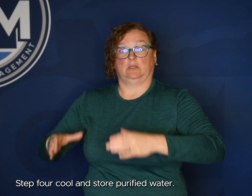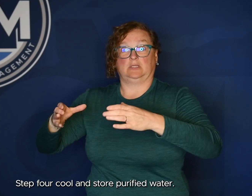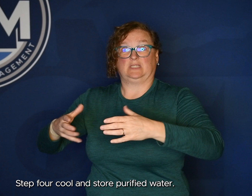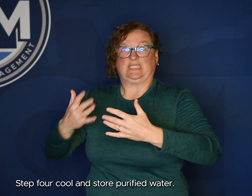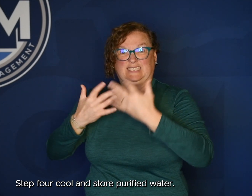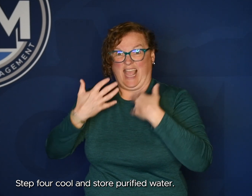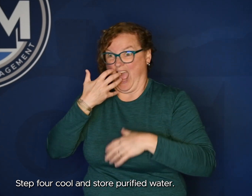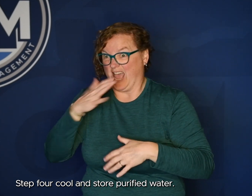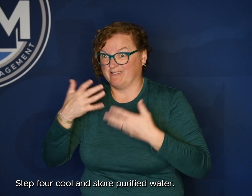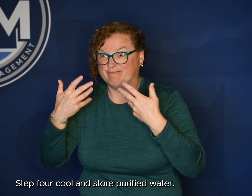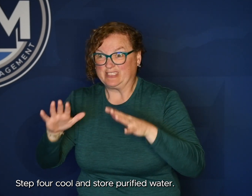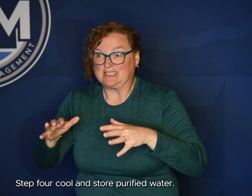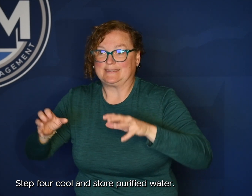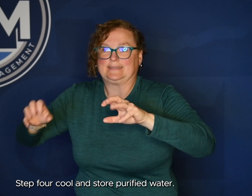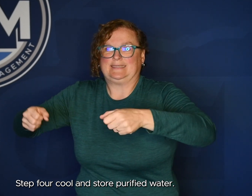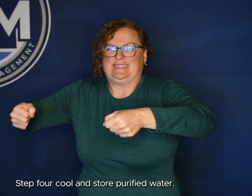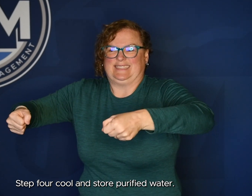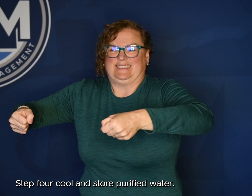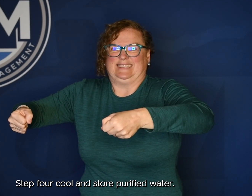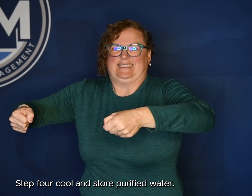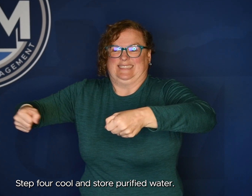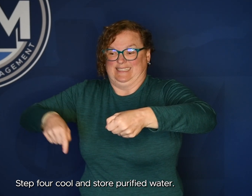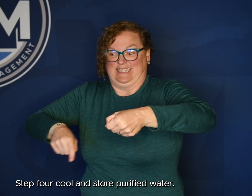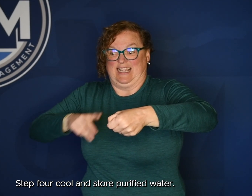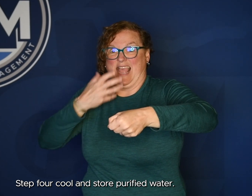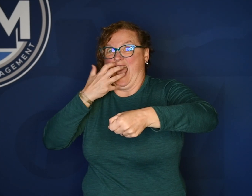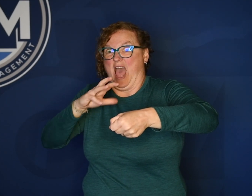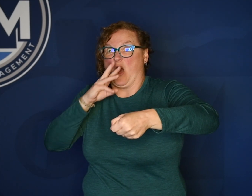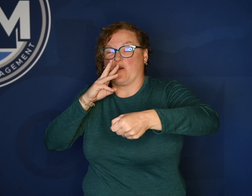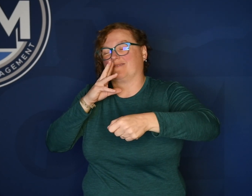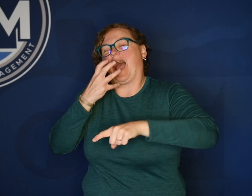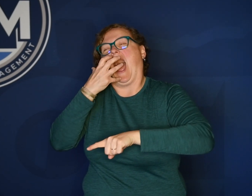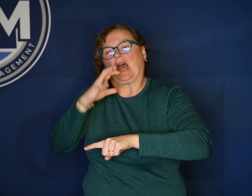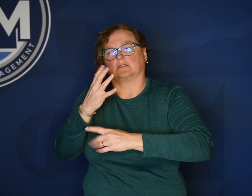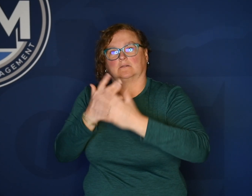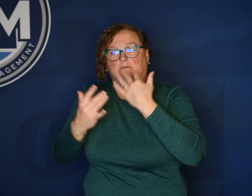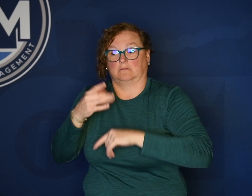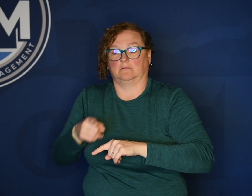Step 4. Cool and store purified water.